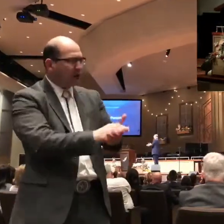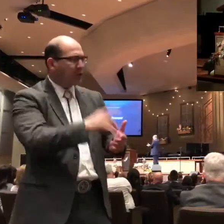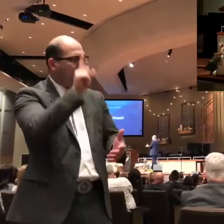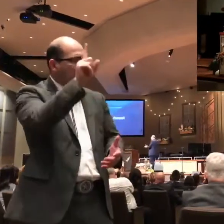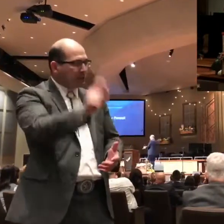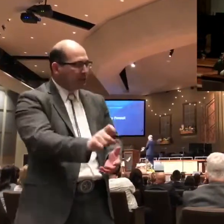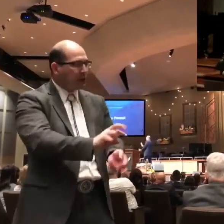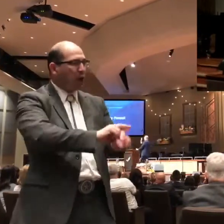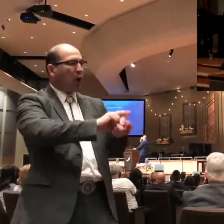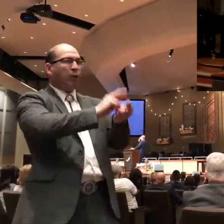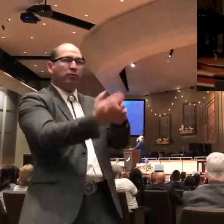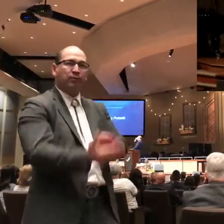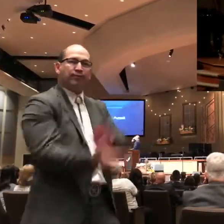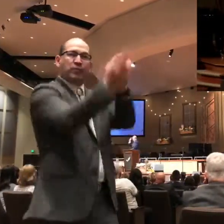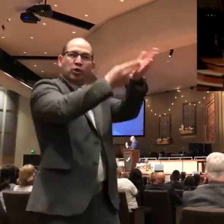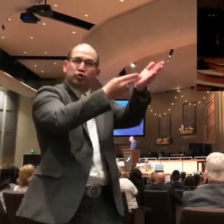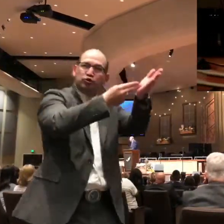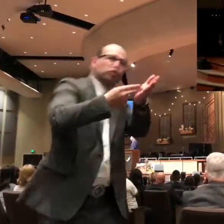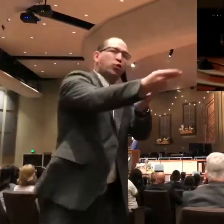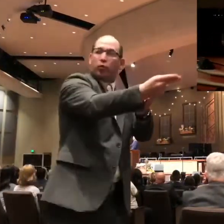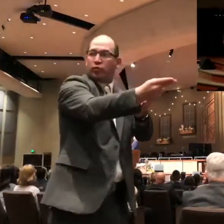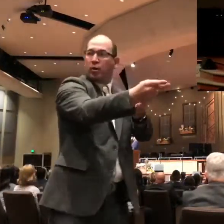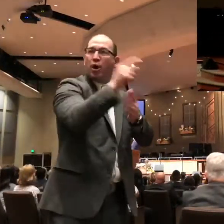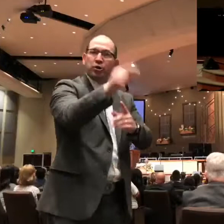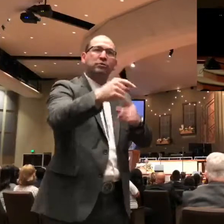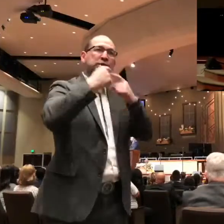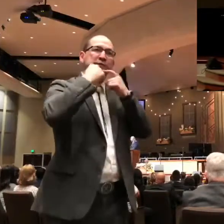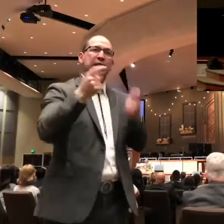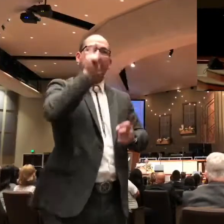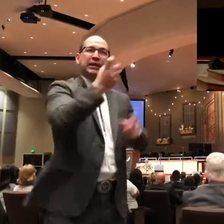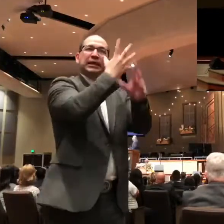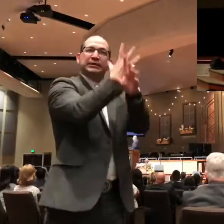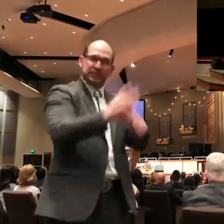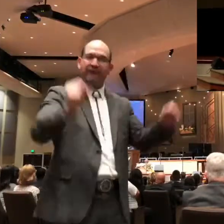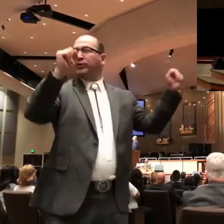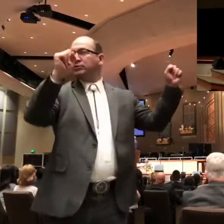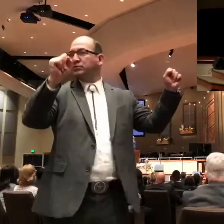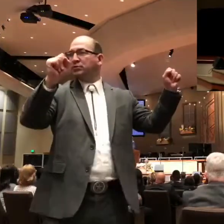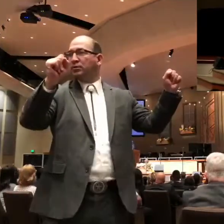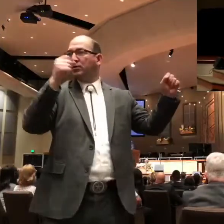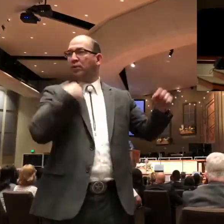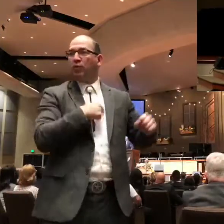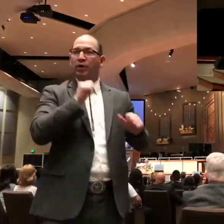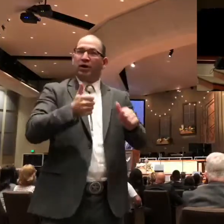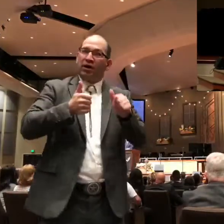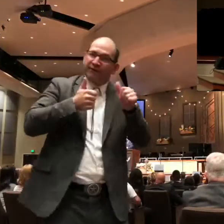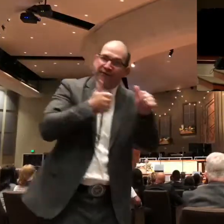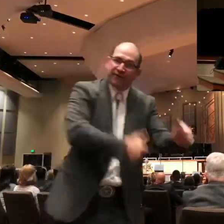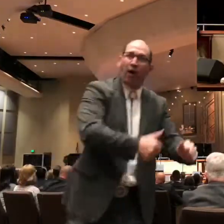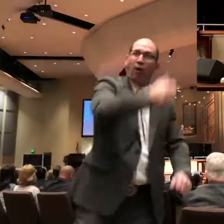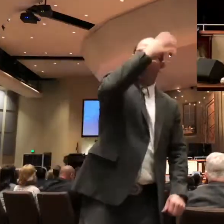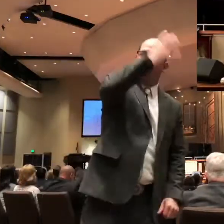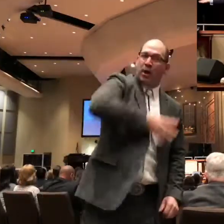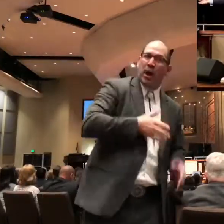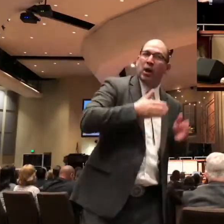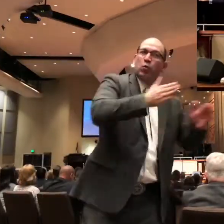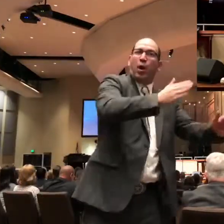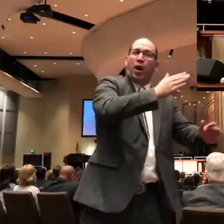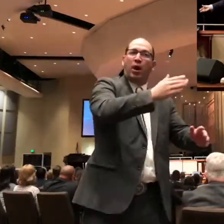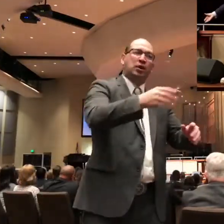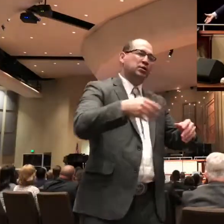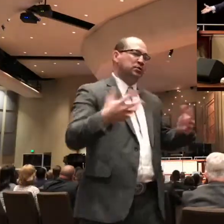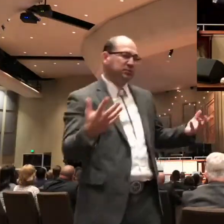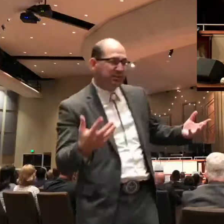point in time, people need to know that they are sinners who need a Savior. And we can either follow the tradition of men and be great